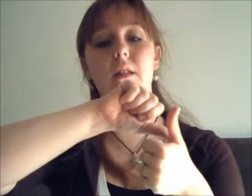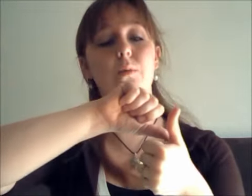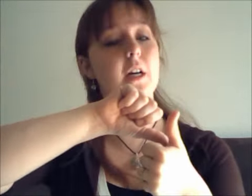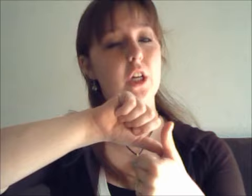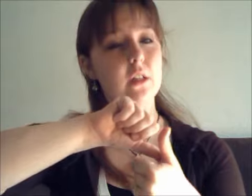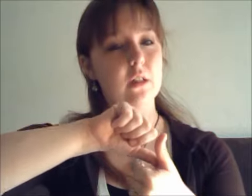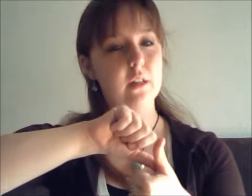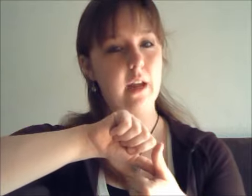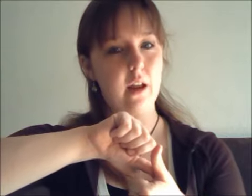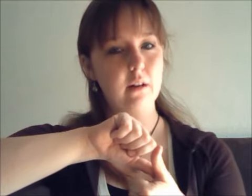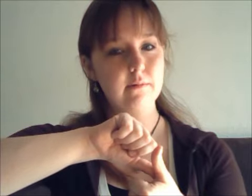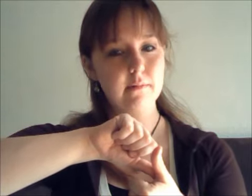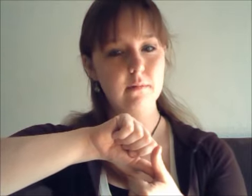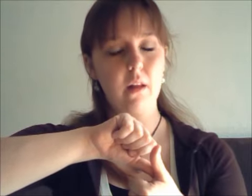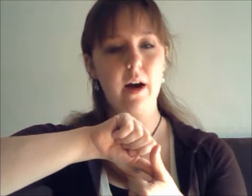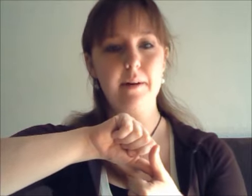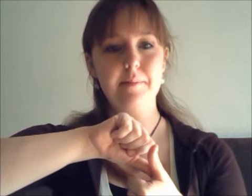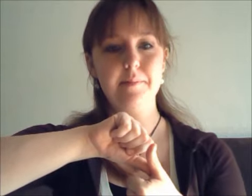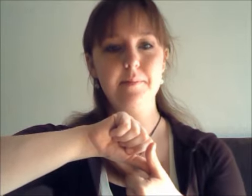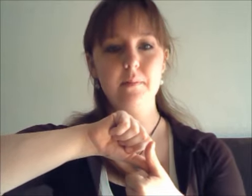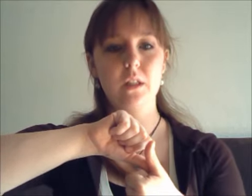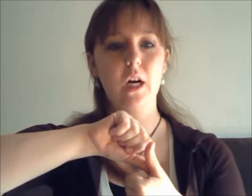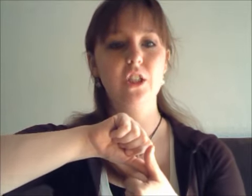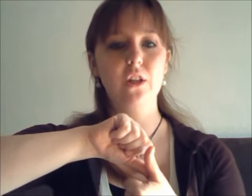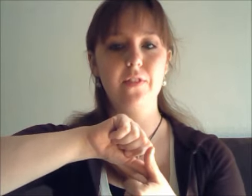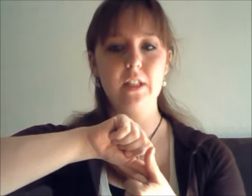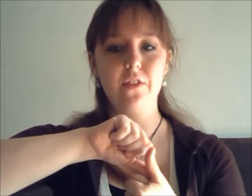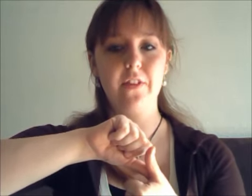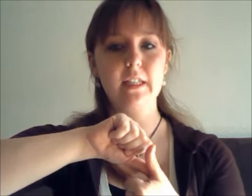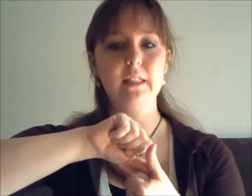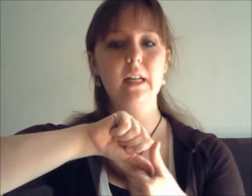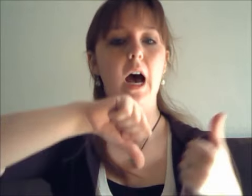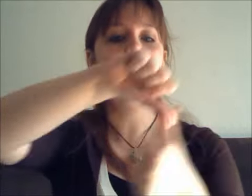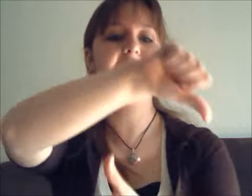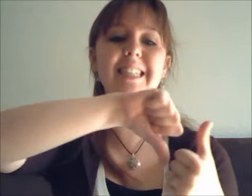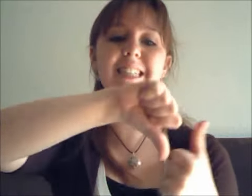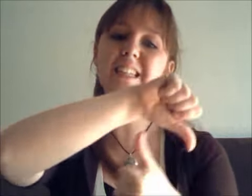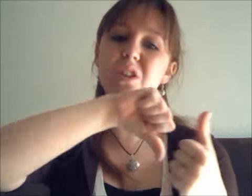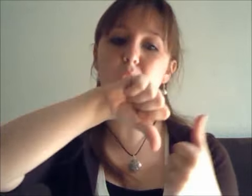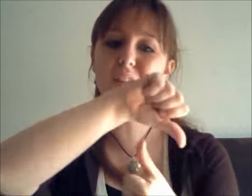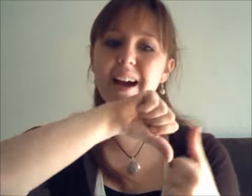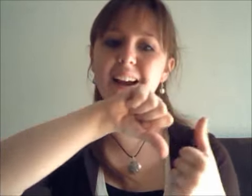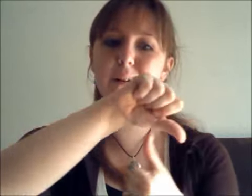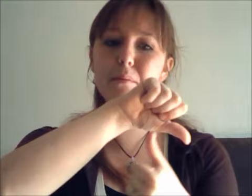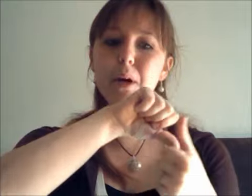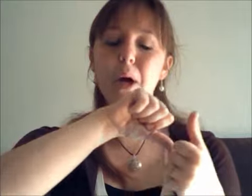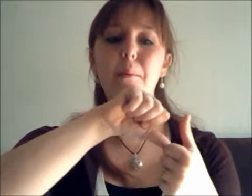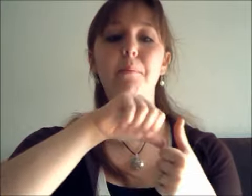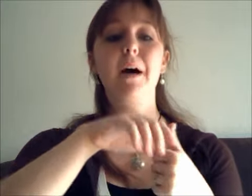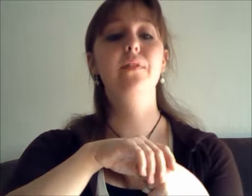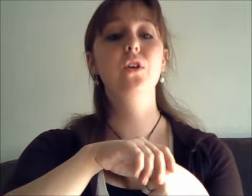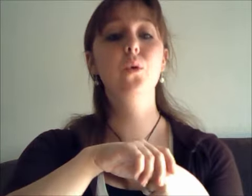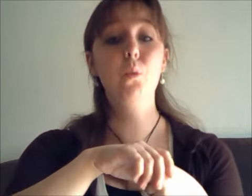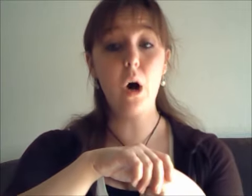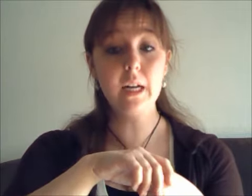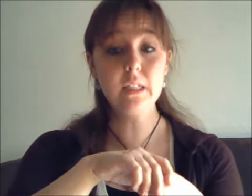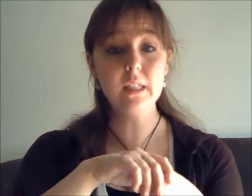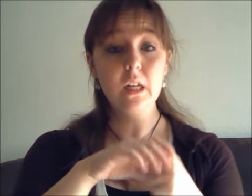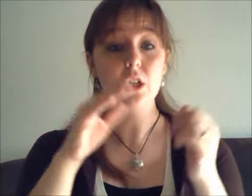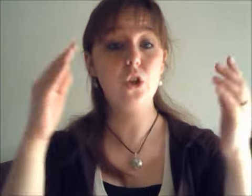where I changed it again. Saw each other face to face. I did this the whole time, but if you want, you can